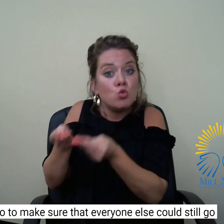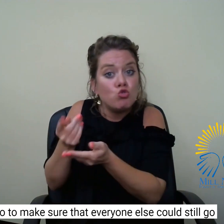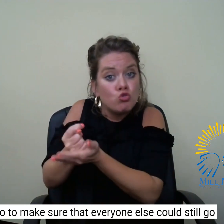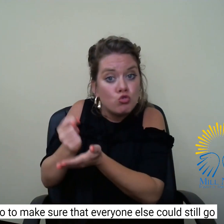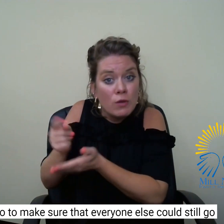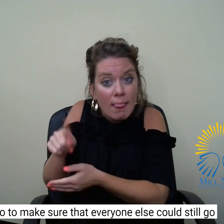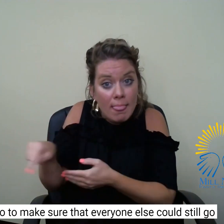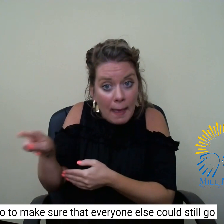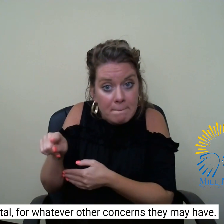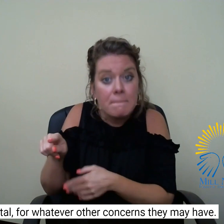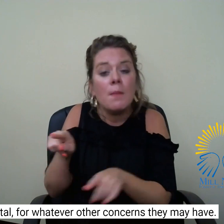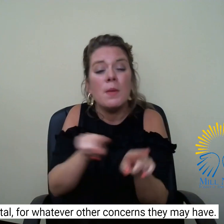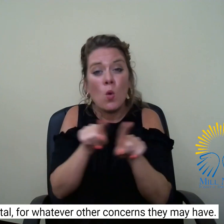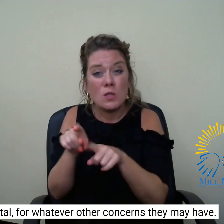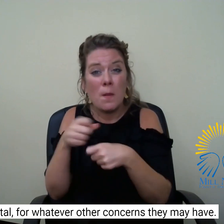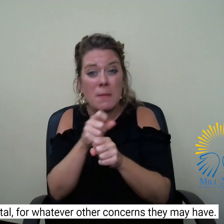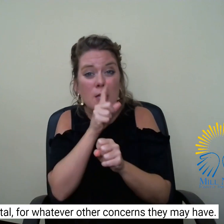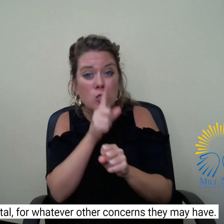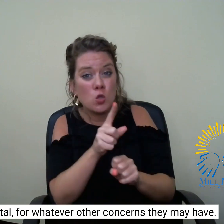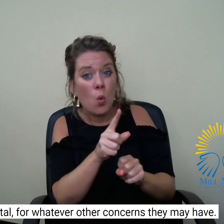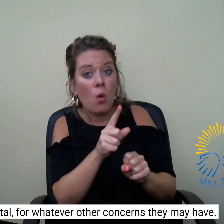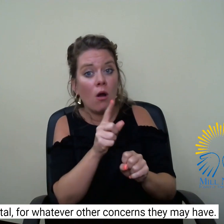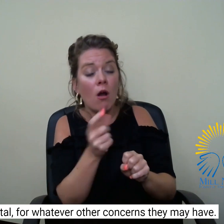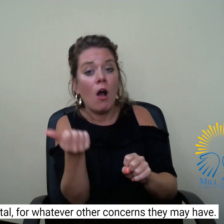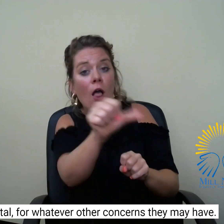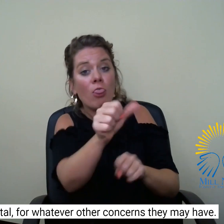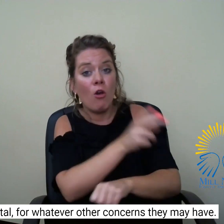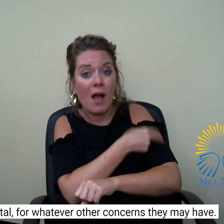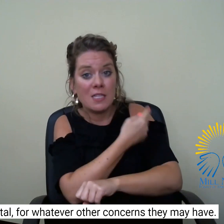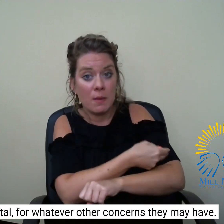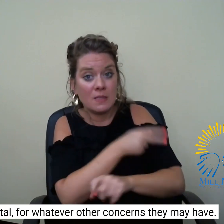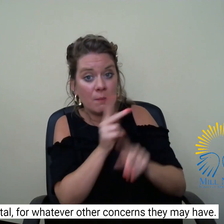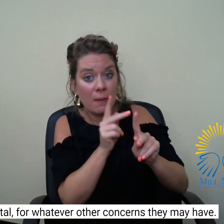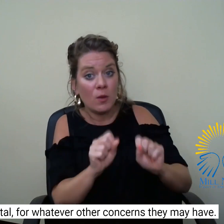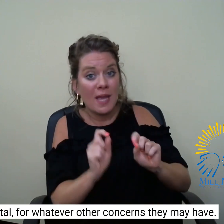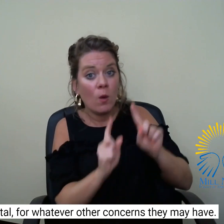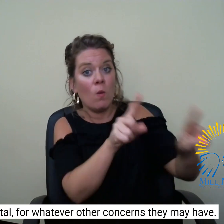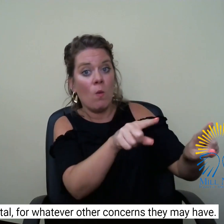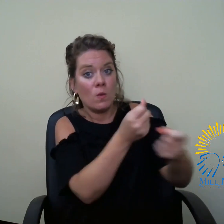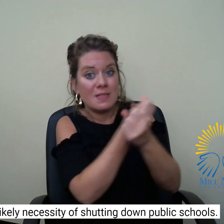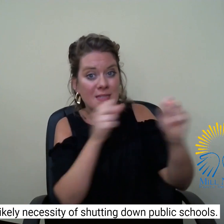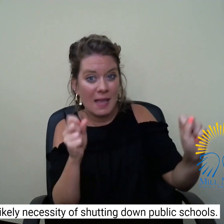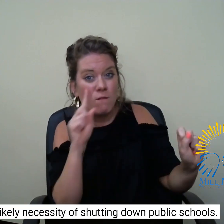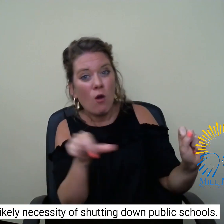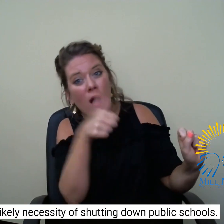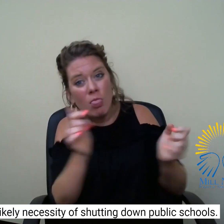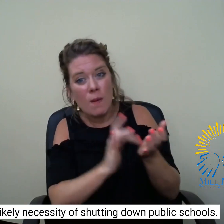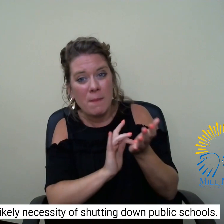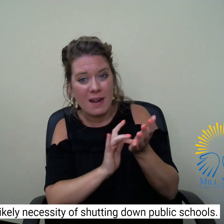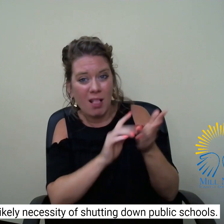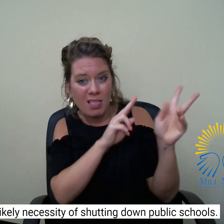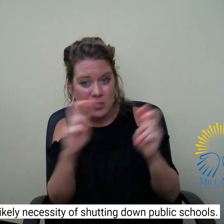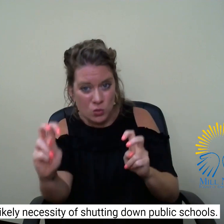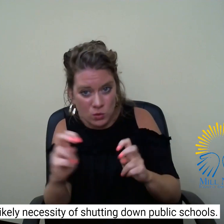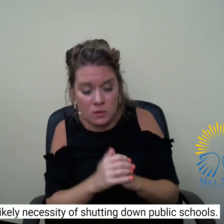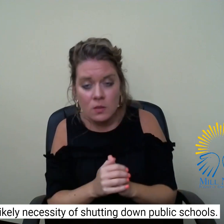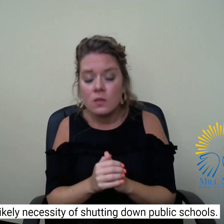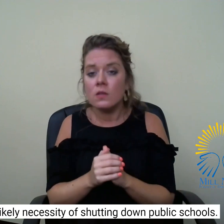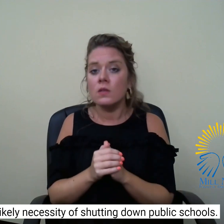else could still go safely to the hospital for whatever other concerns they may have. I talked about the likely necessity of shutting down